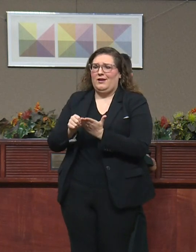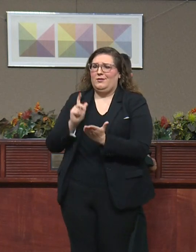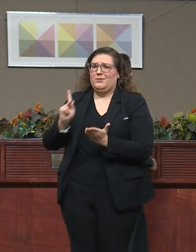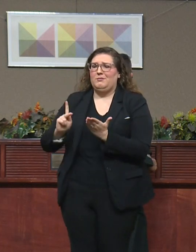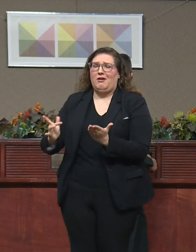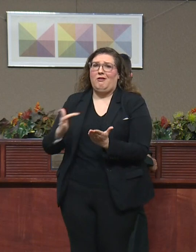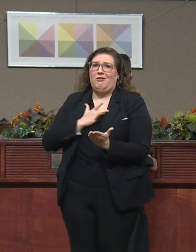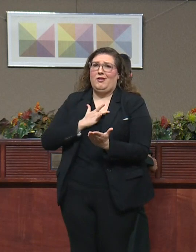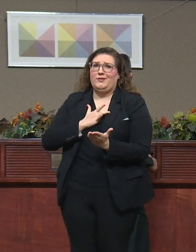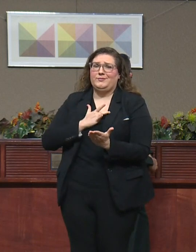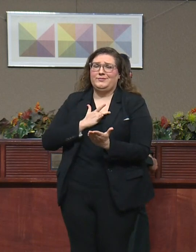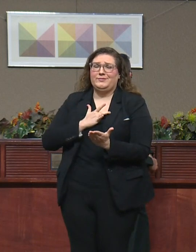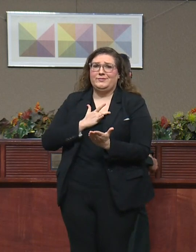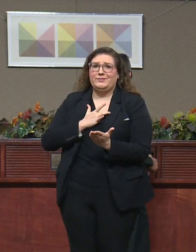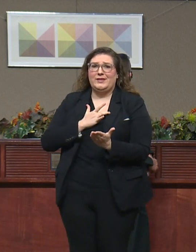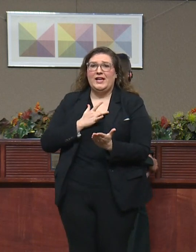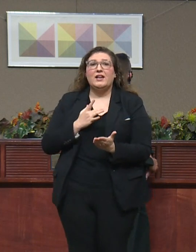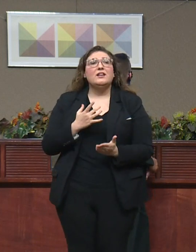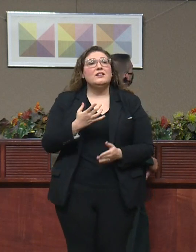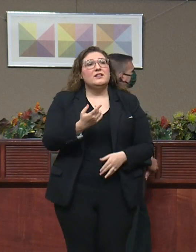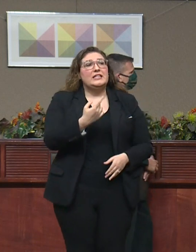note says, Dear health